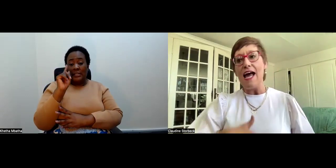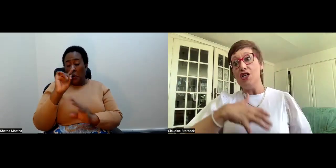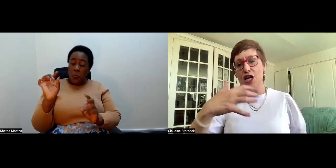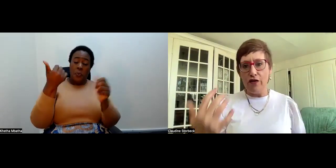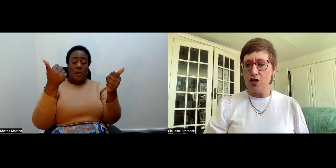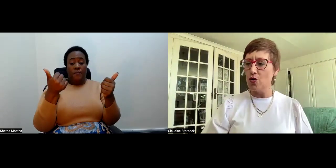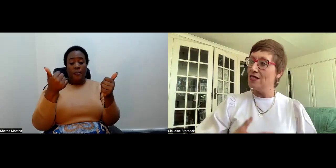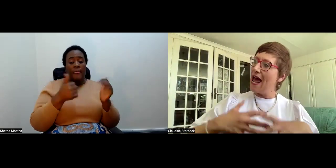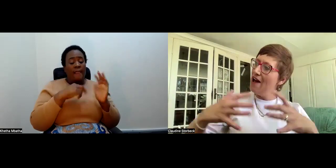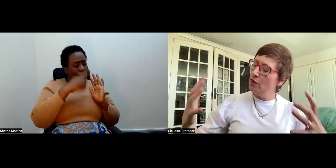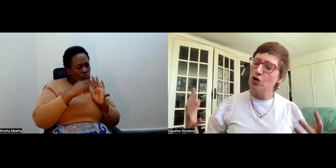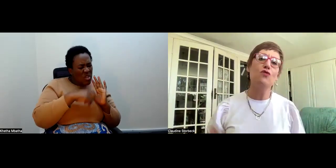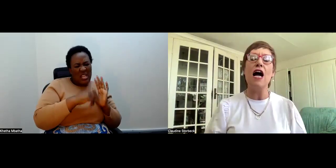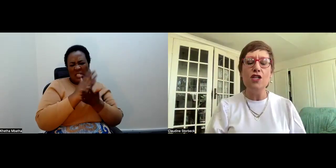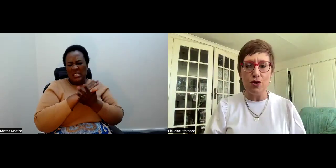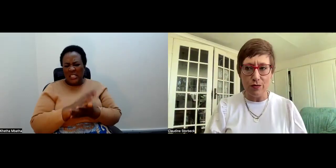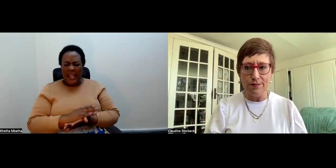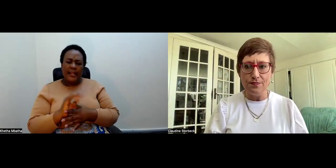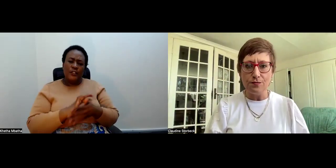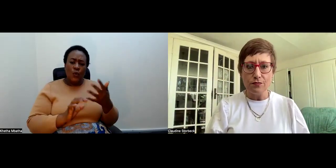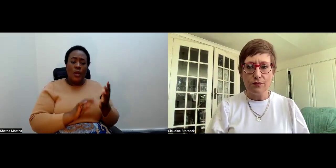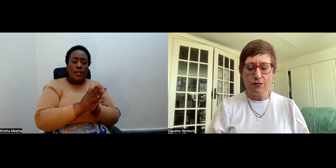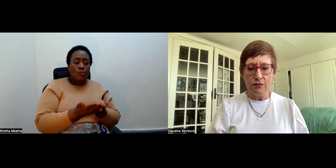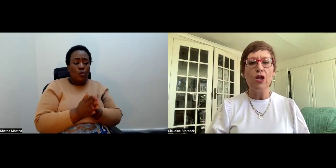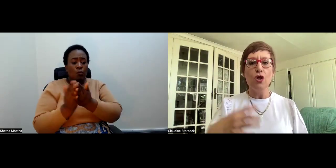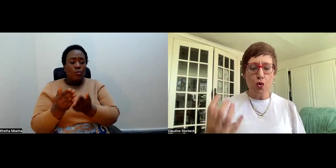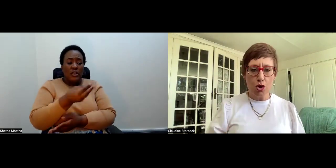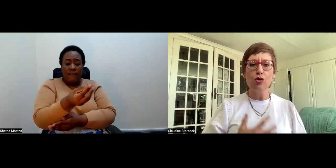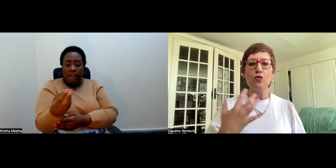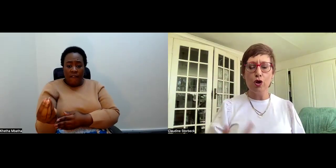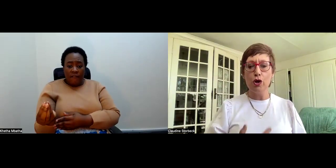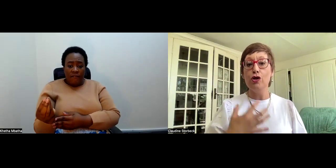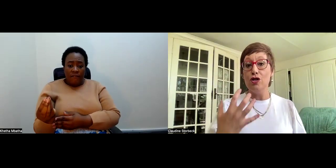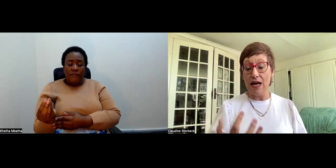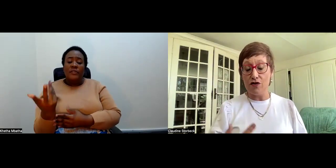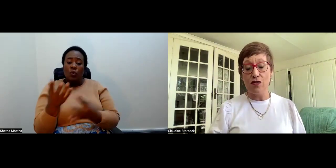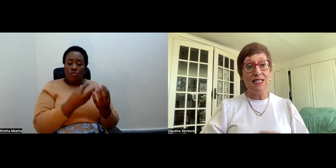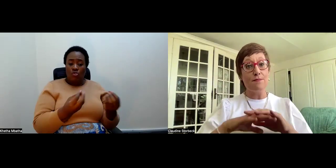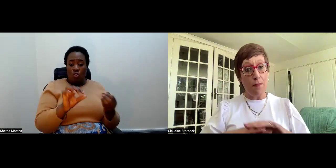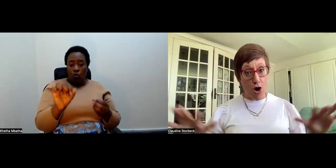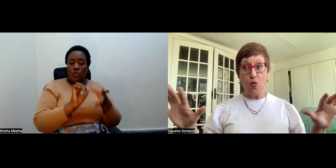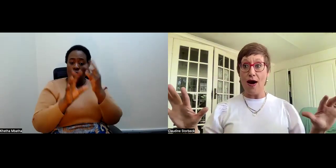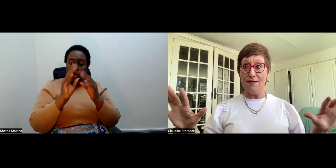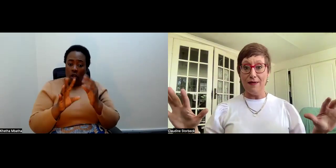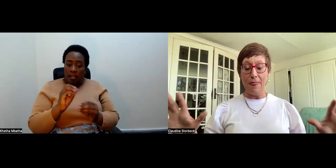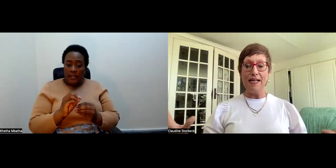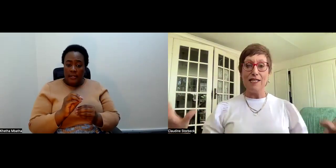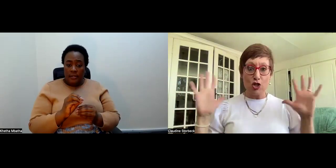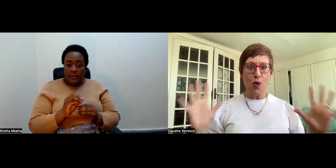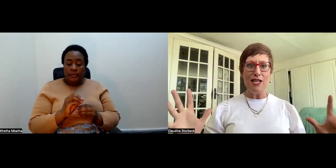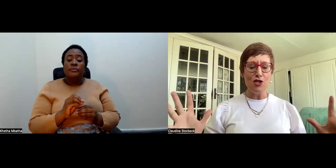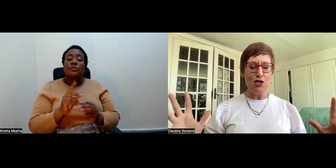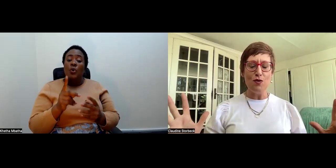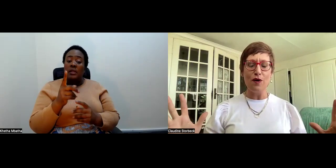reading and sharing stories and have books around you, your children will learn to love. So this is part 1.